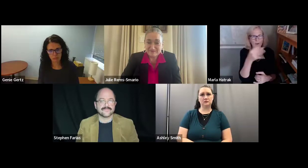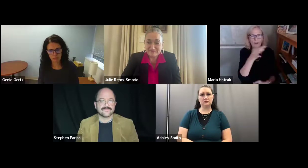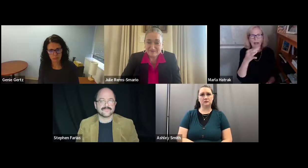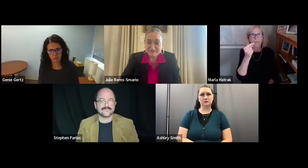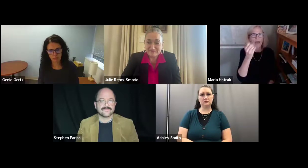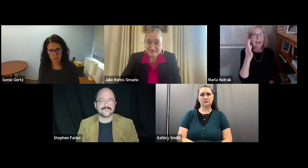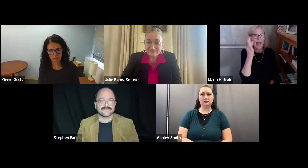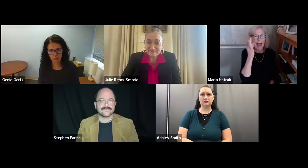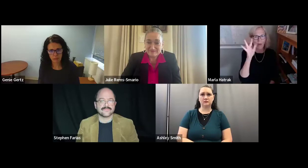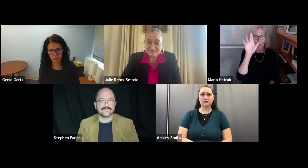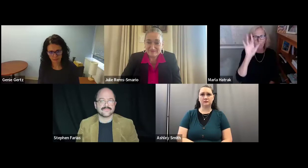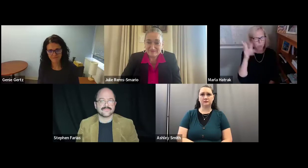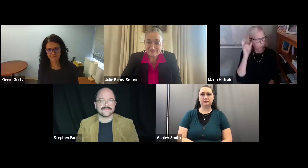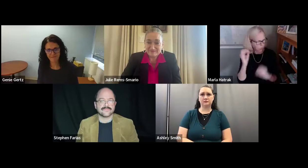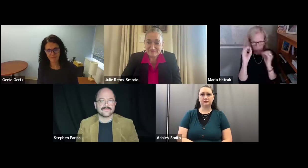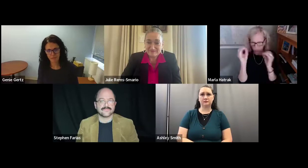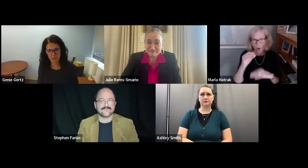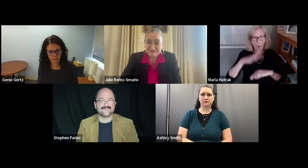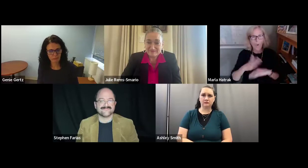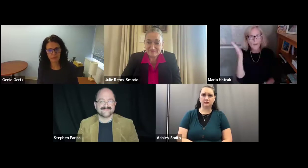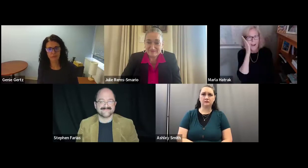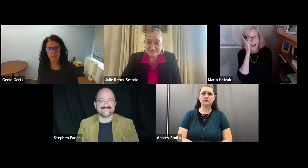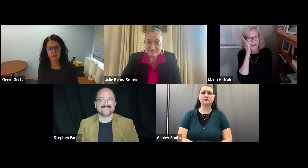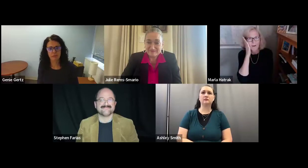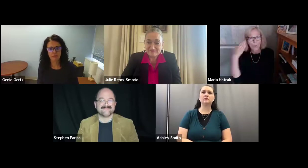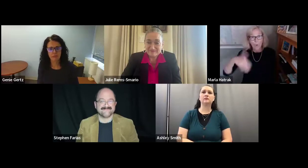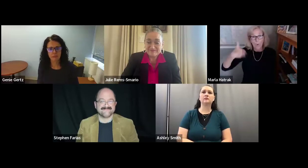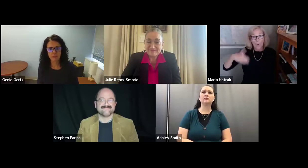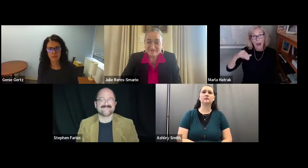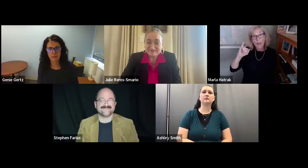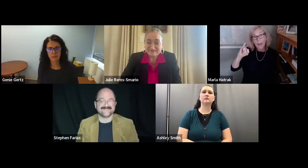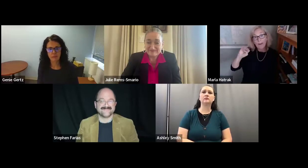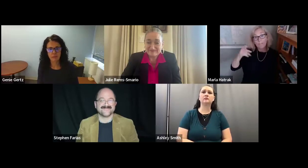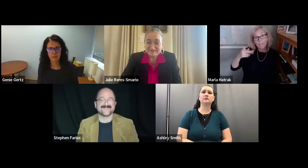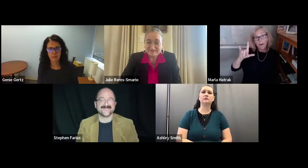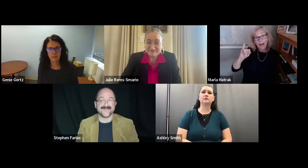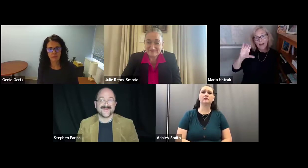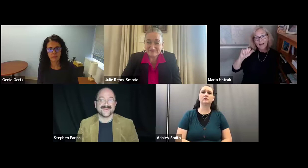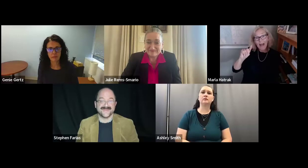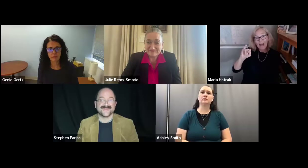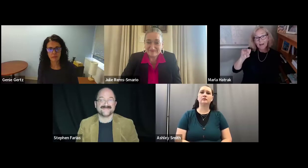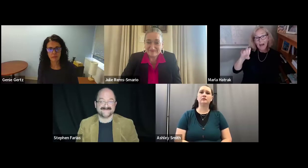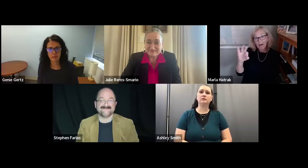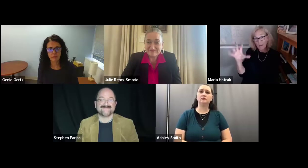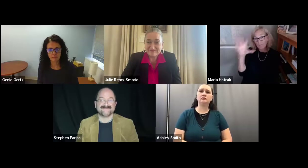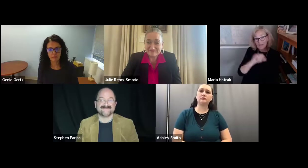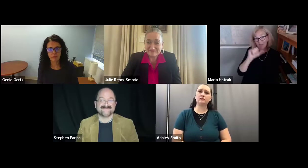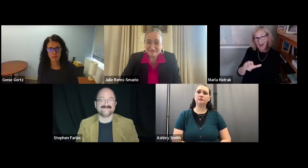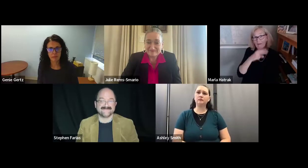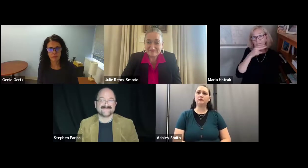in the classroom. Maybe it was the cat, but then I couldn't hear the rest of it. And so the implication